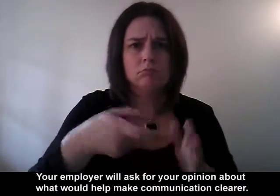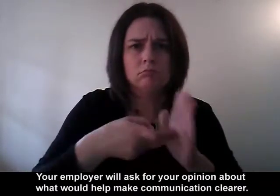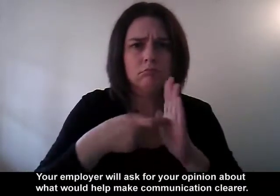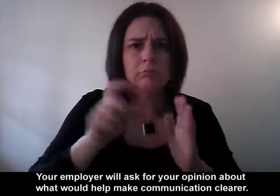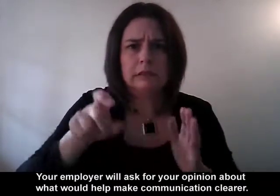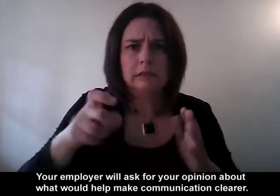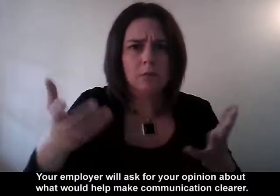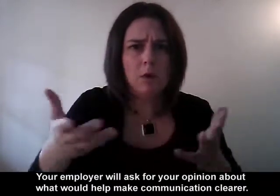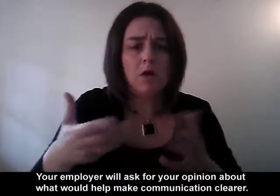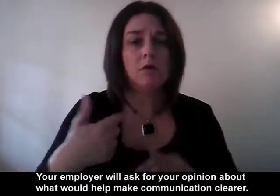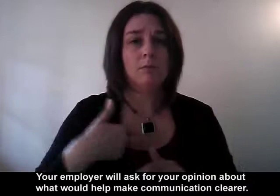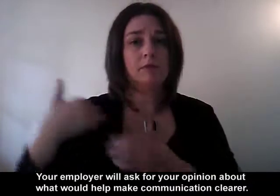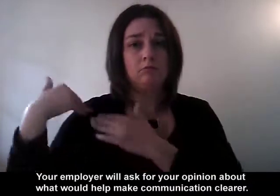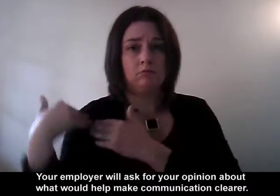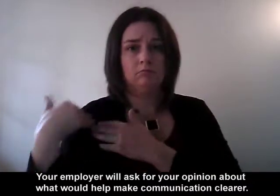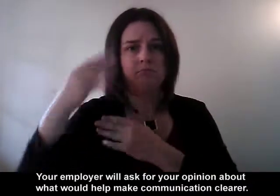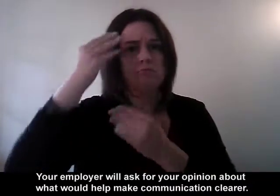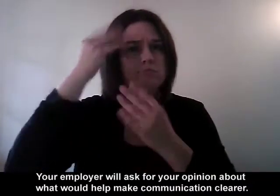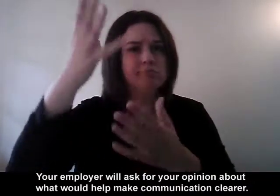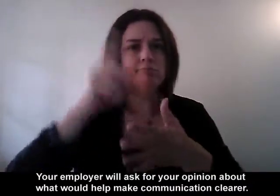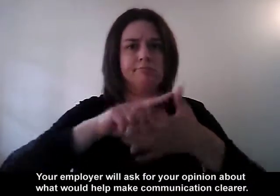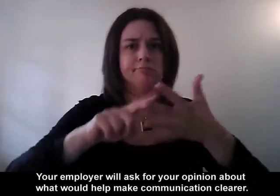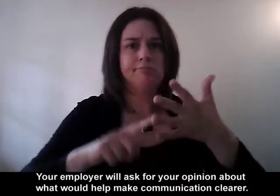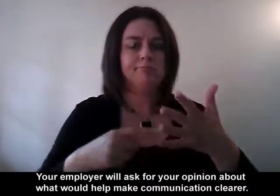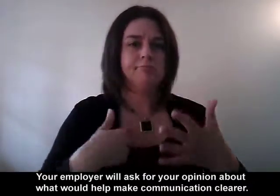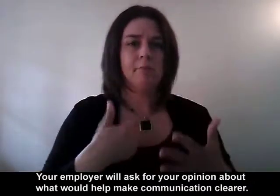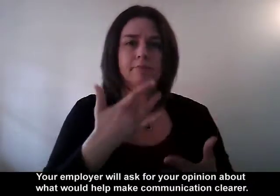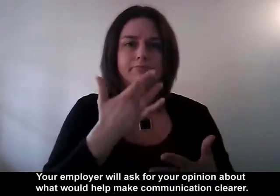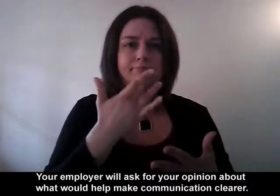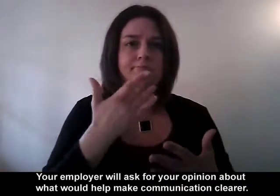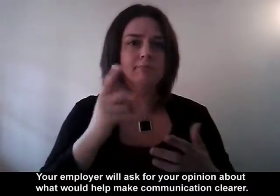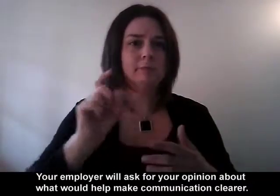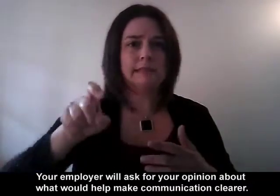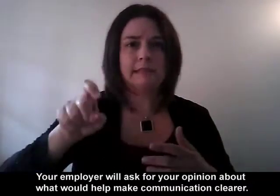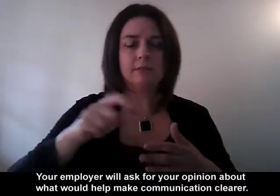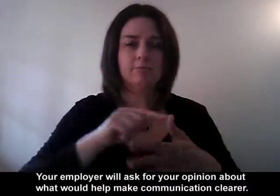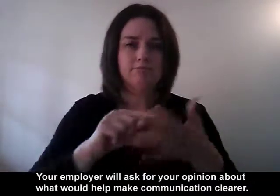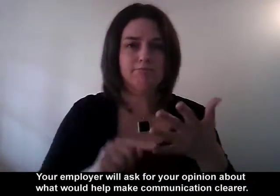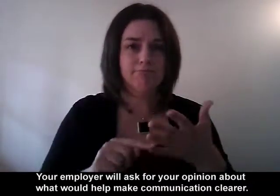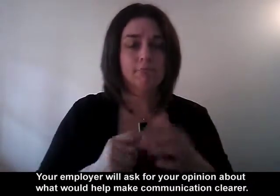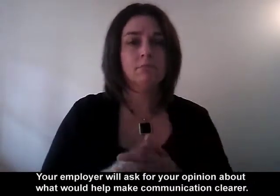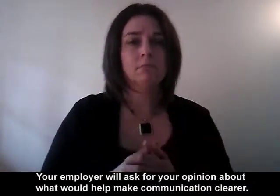Your employer will ask for your opinion about what would help make communication clearer.